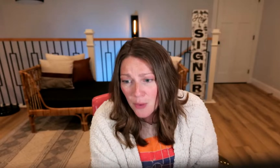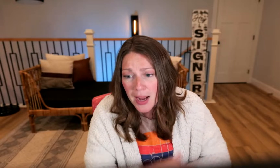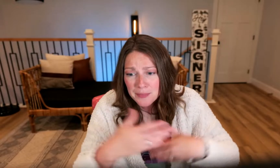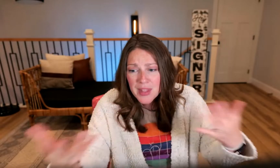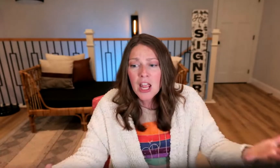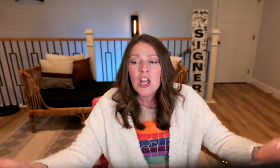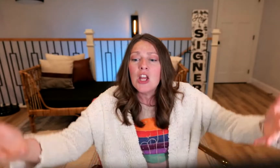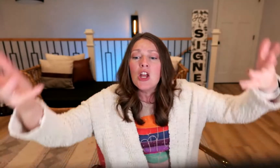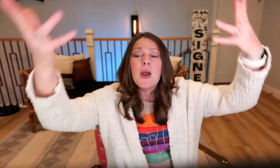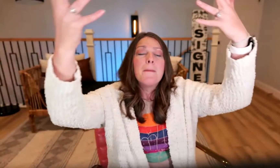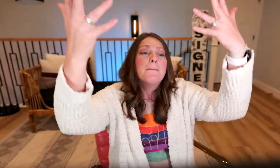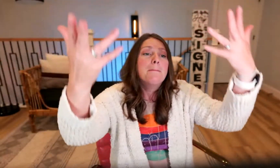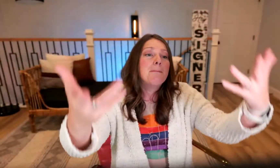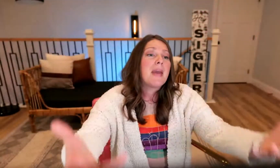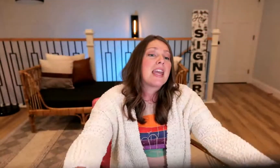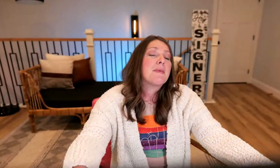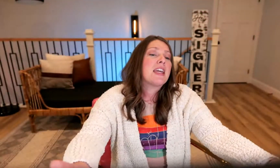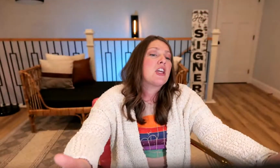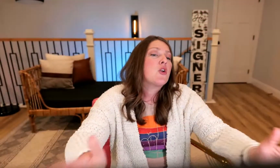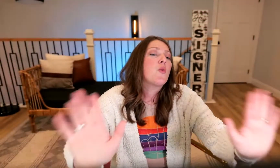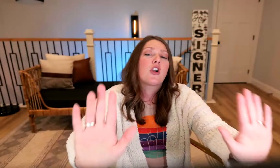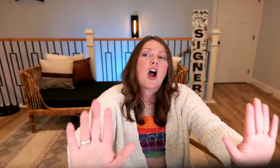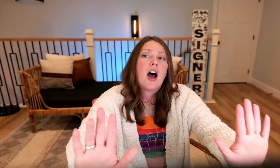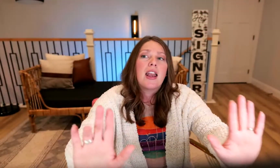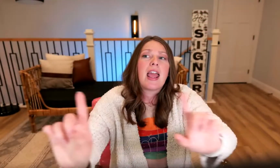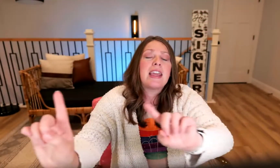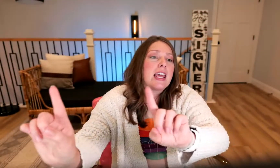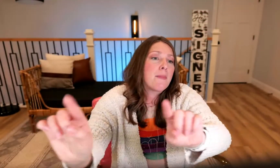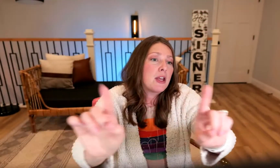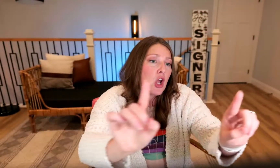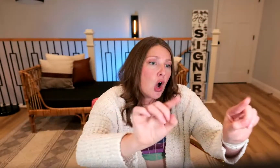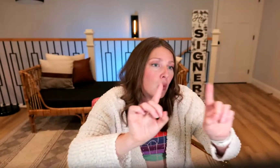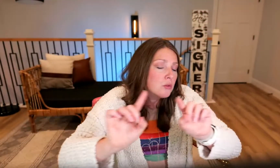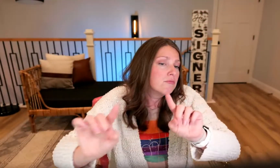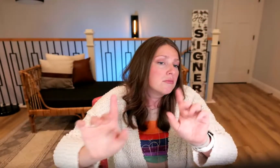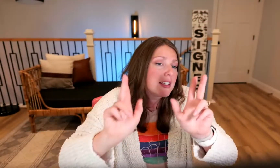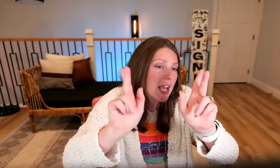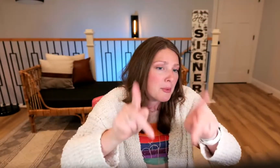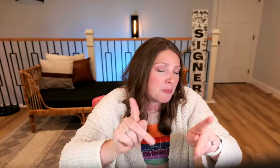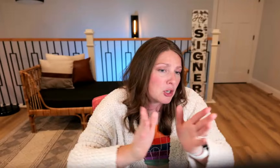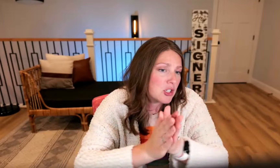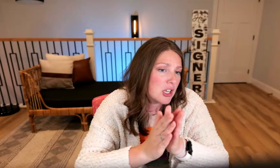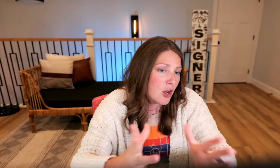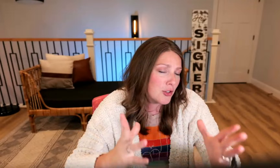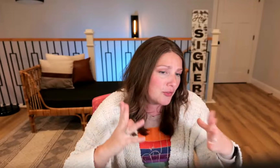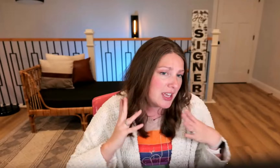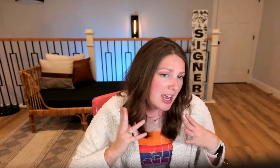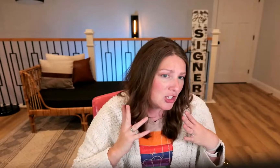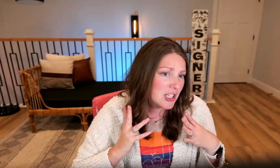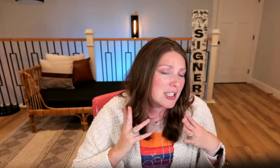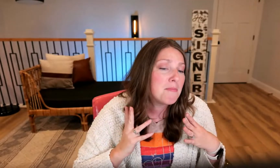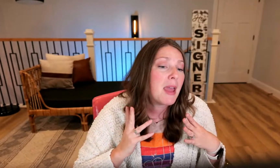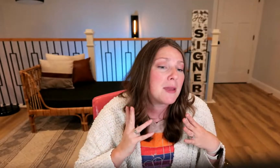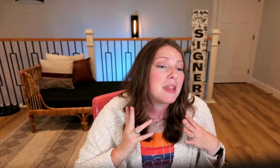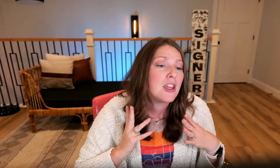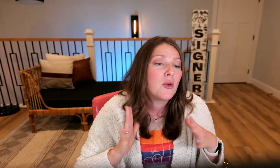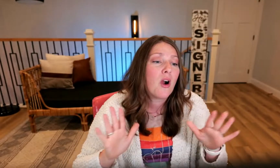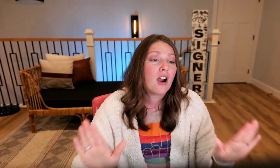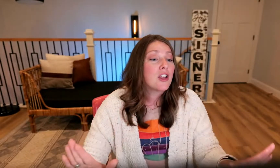right, maybe you are not a get up and go type of person on your vacations. Maybe you are, you know